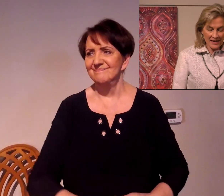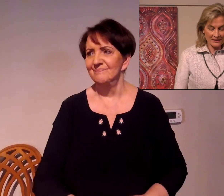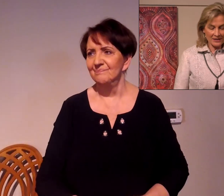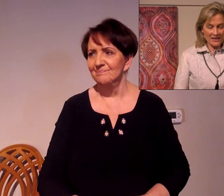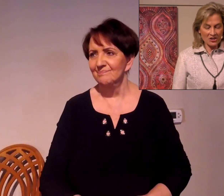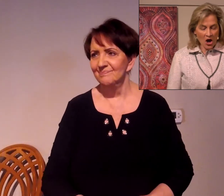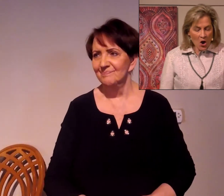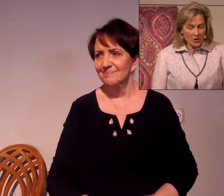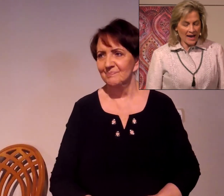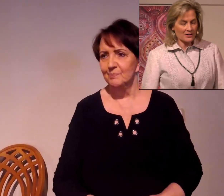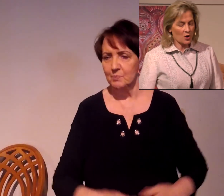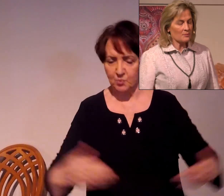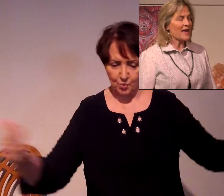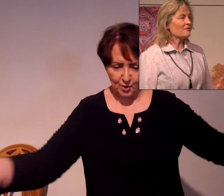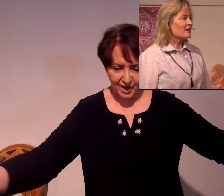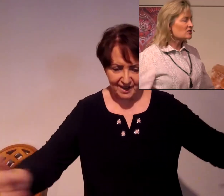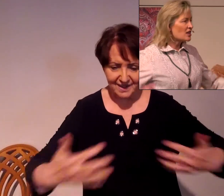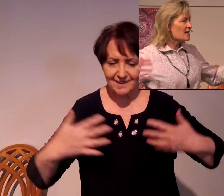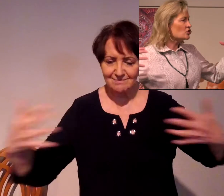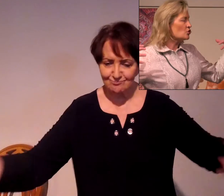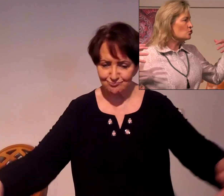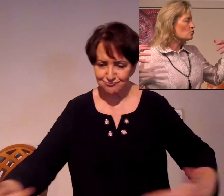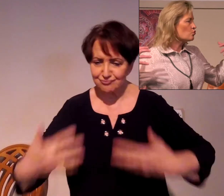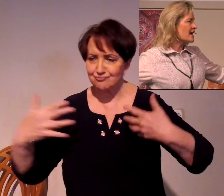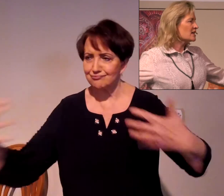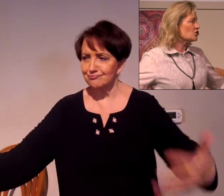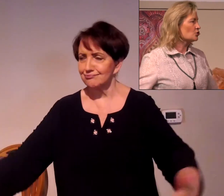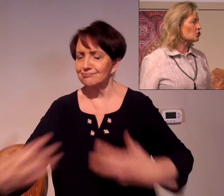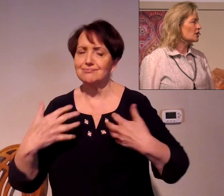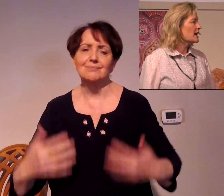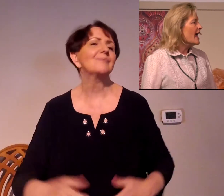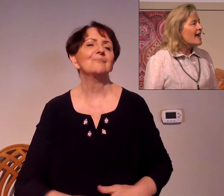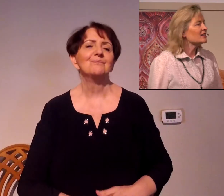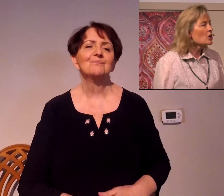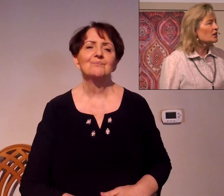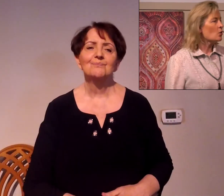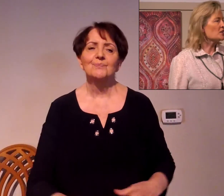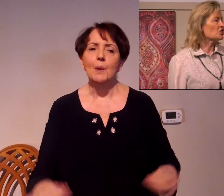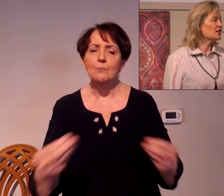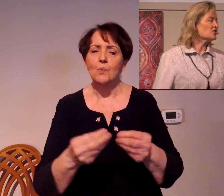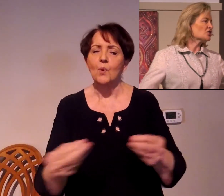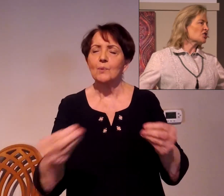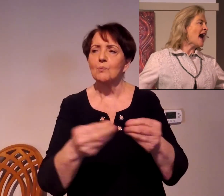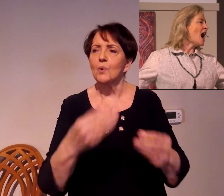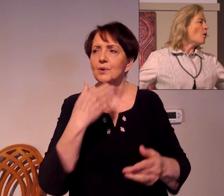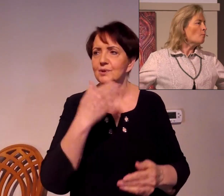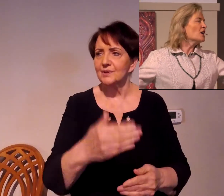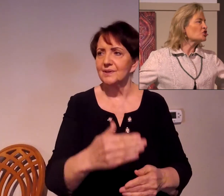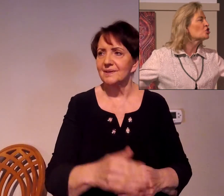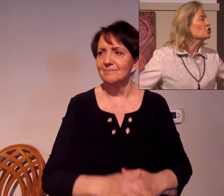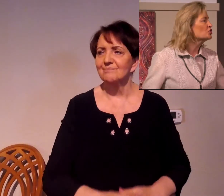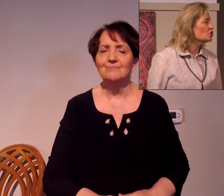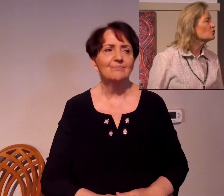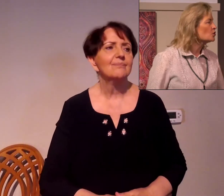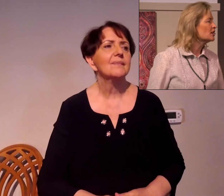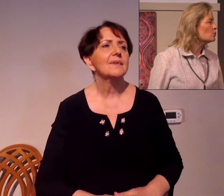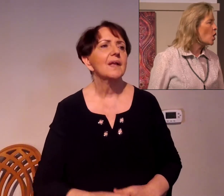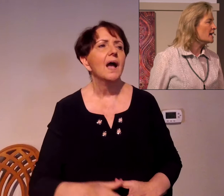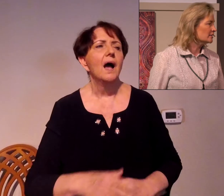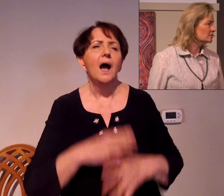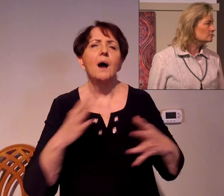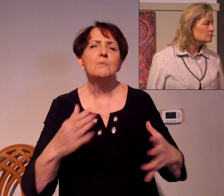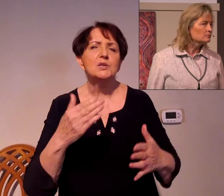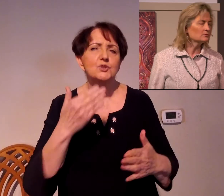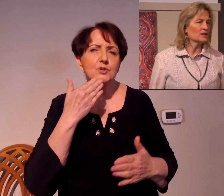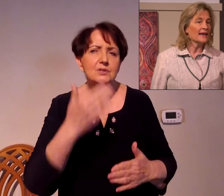Rake it in. It's okay to want to manifest and to rake in your good. And the only question is how much good do you really